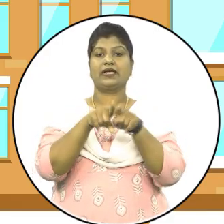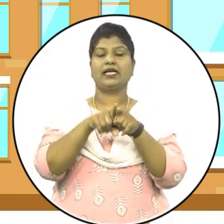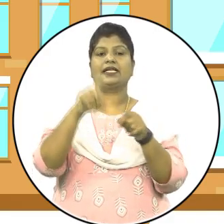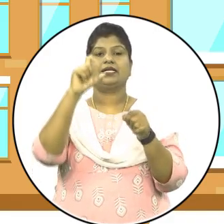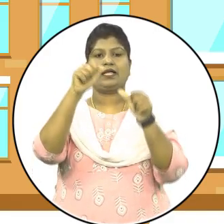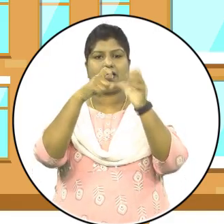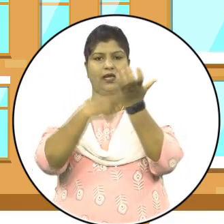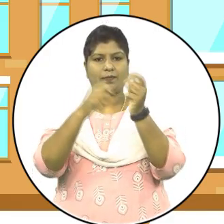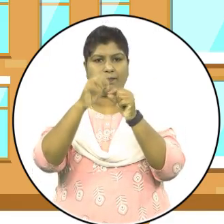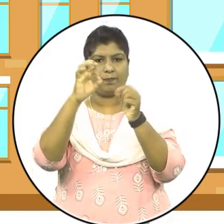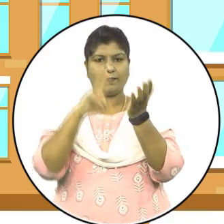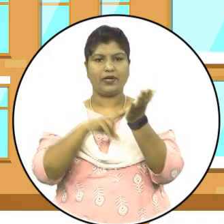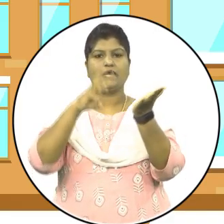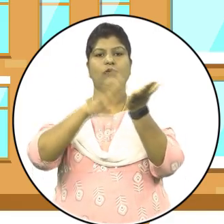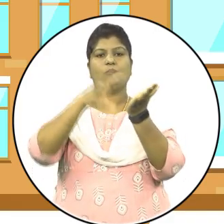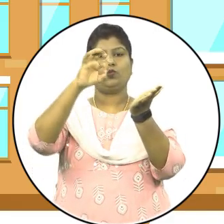monoxide,